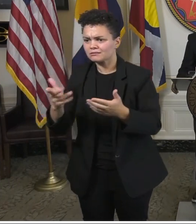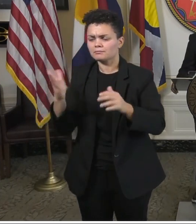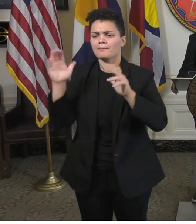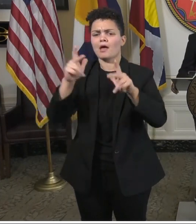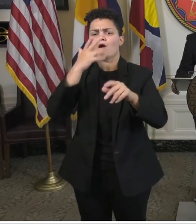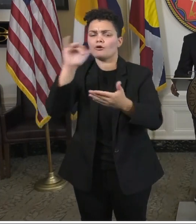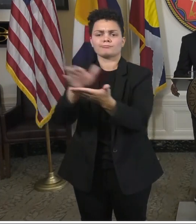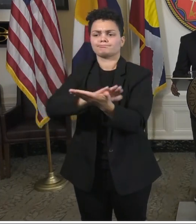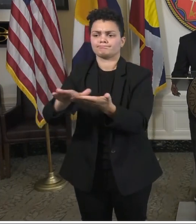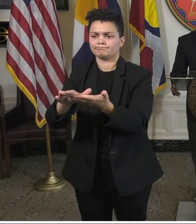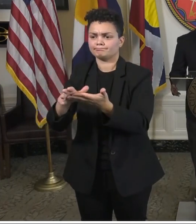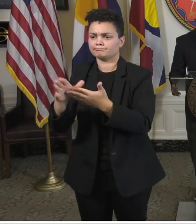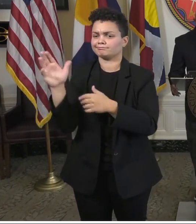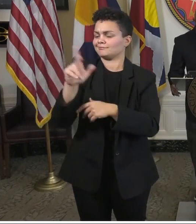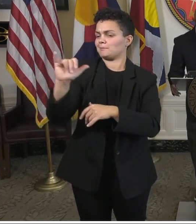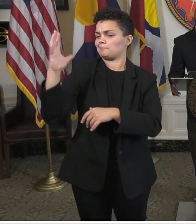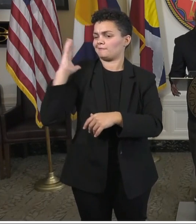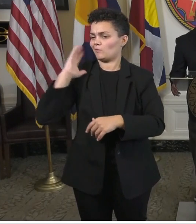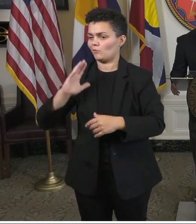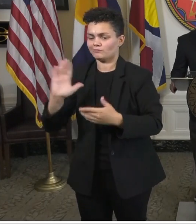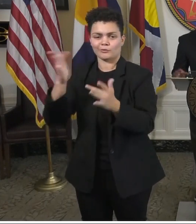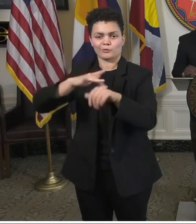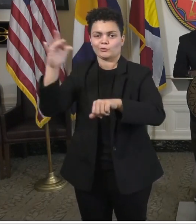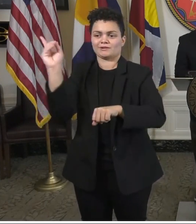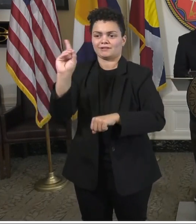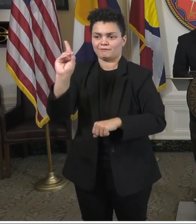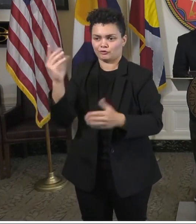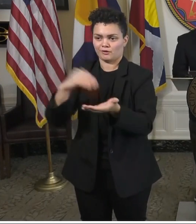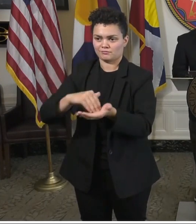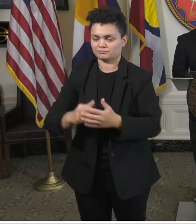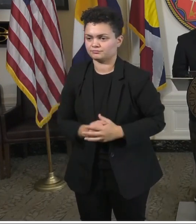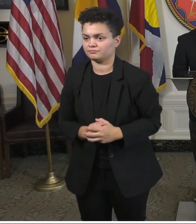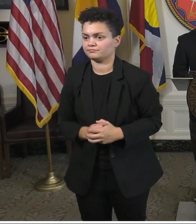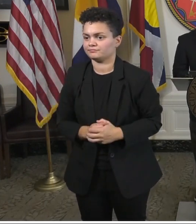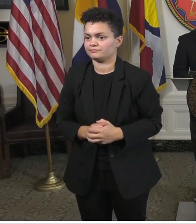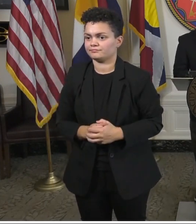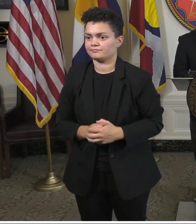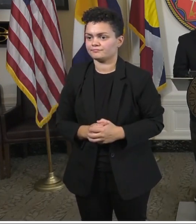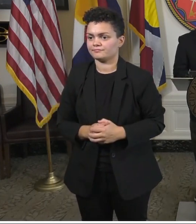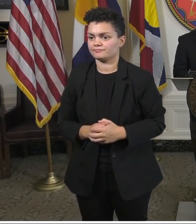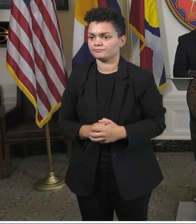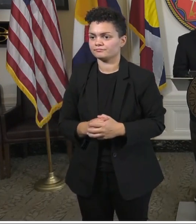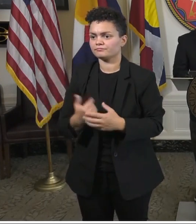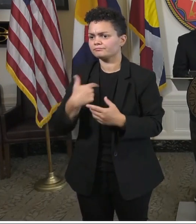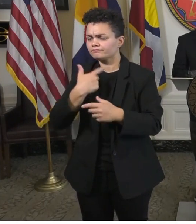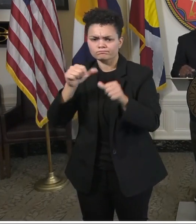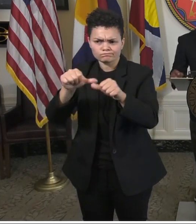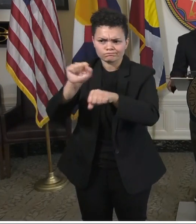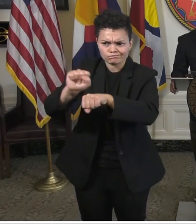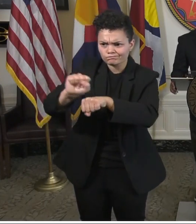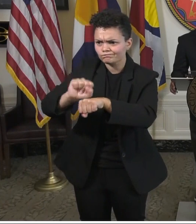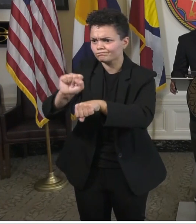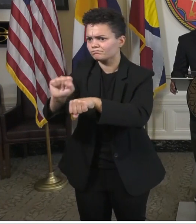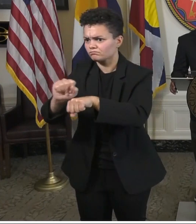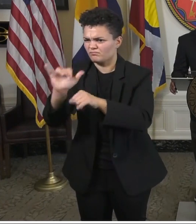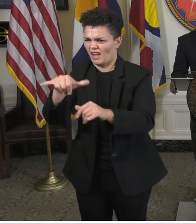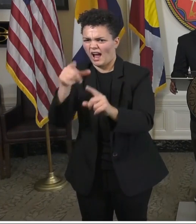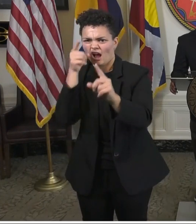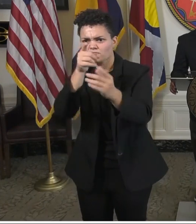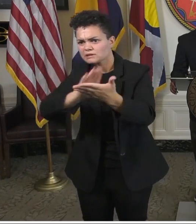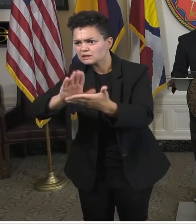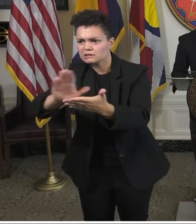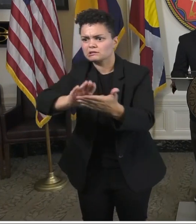luster and the excellence that we all hold in terms of our standards. And so we're working to accelerate these repairs and the cleanups, as well as